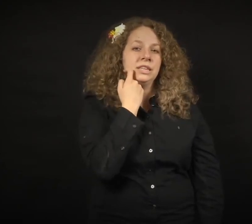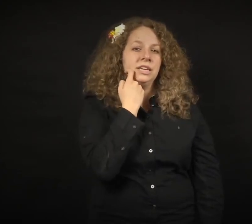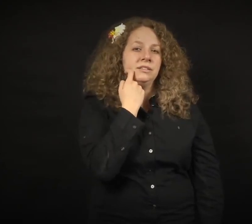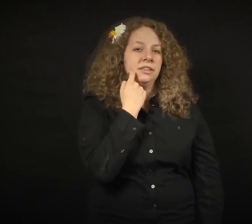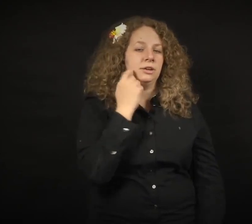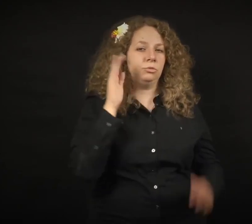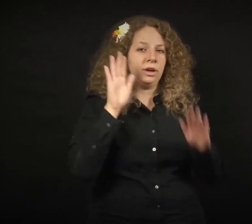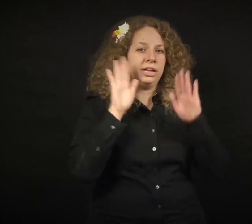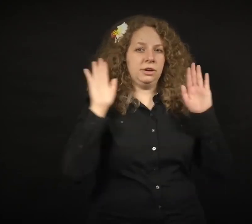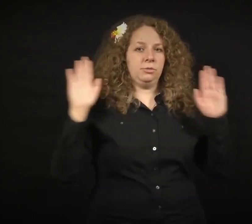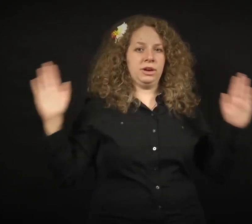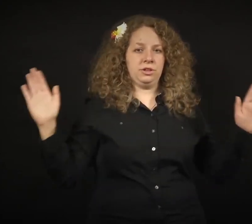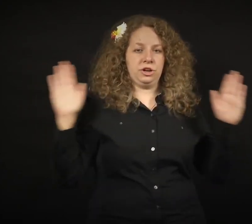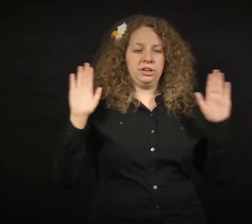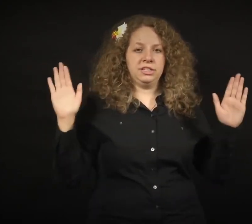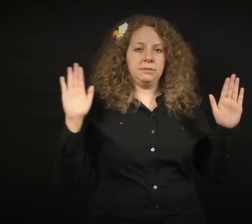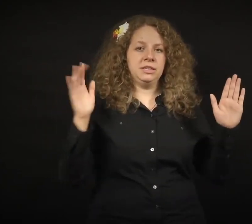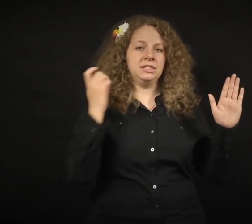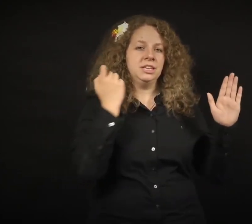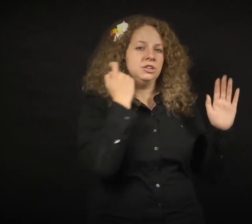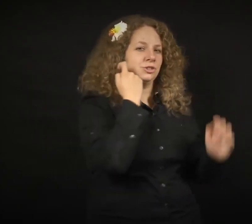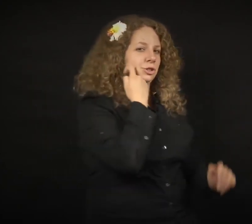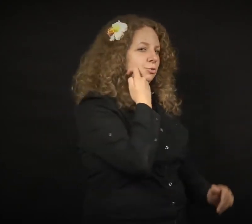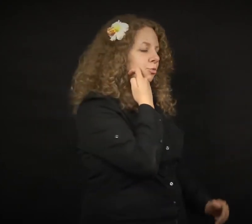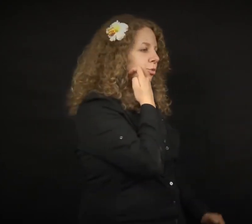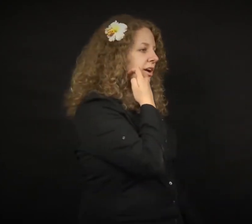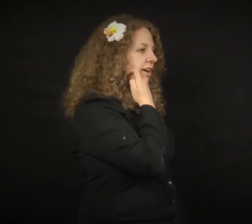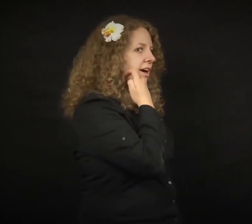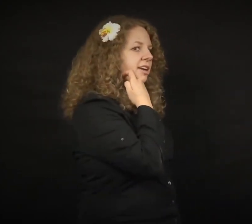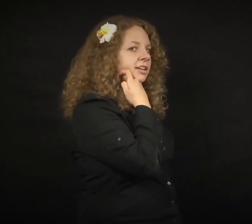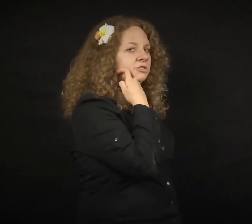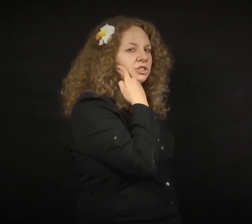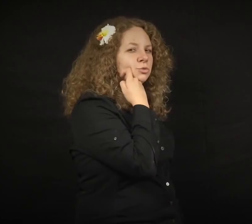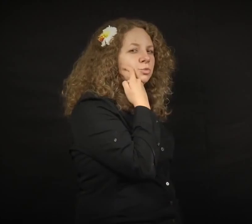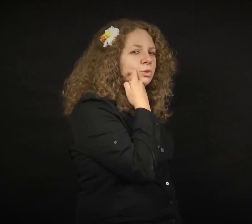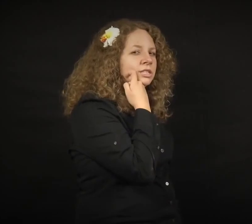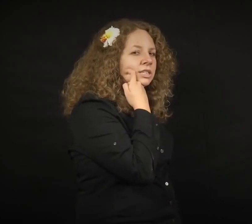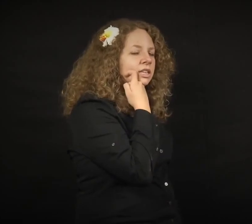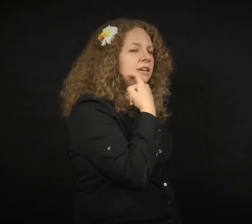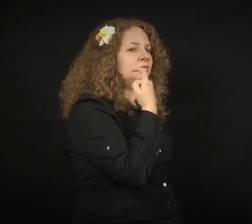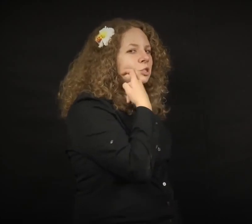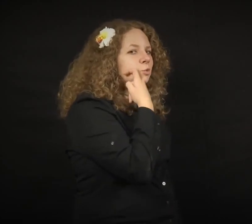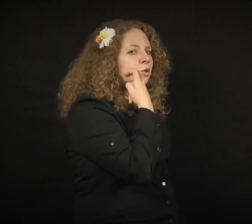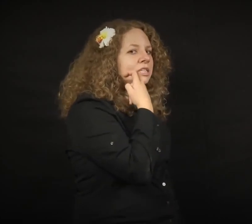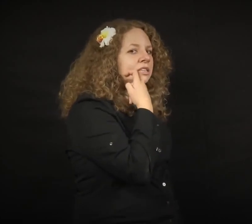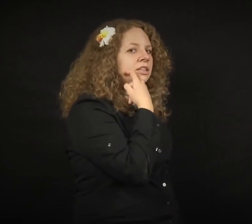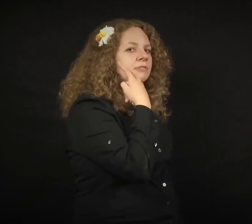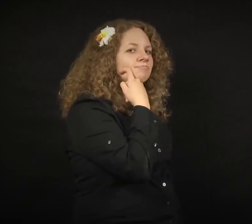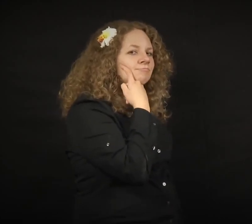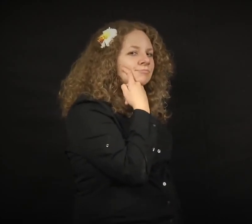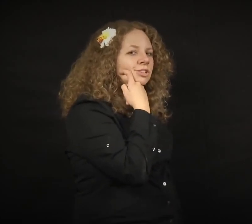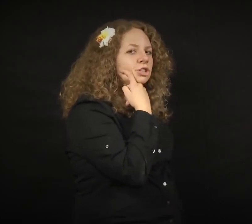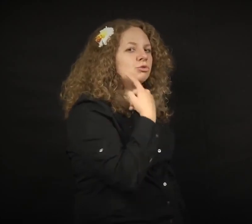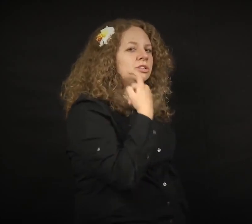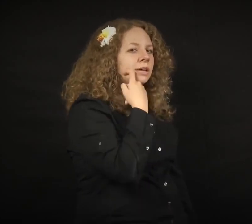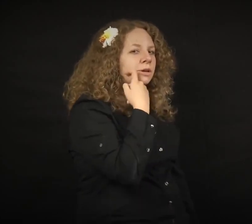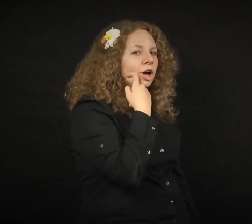Recently, like right here where the current time is, just right at it, just recently, a short time